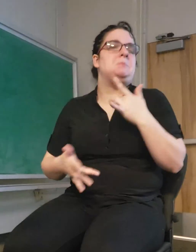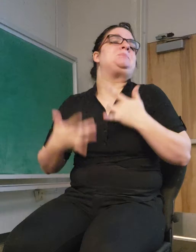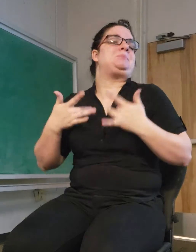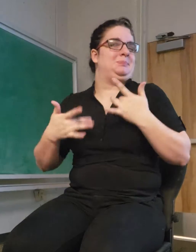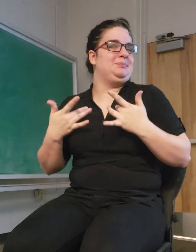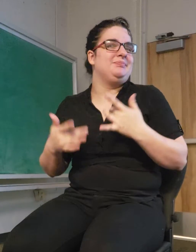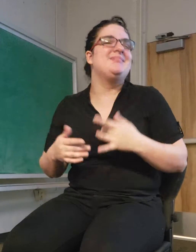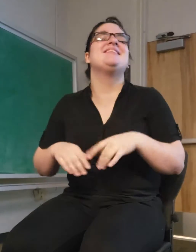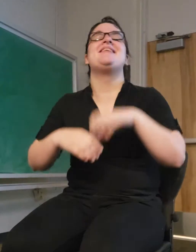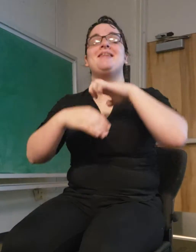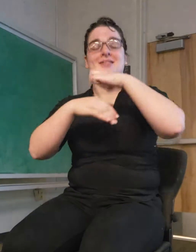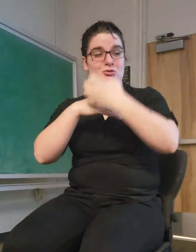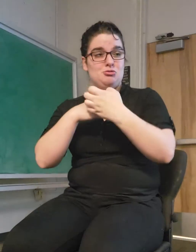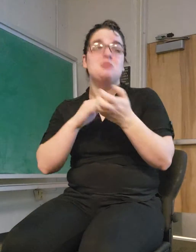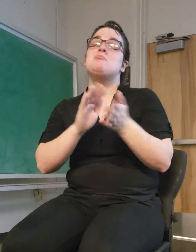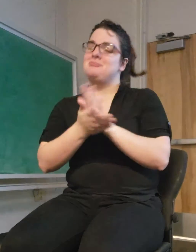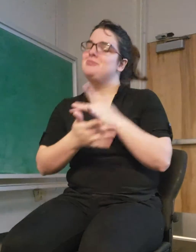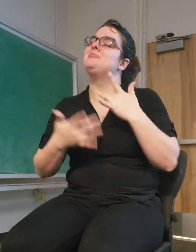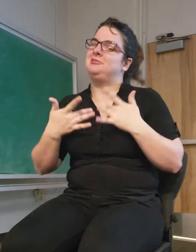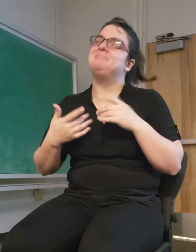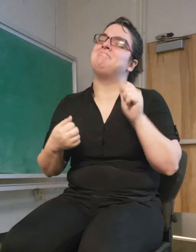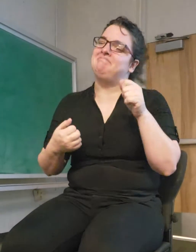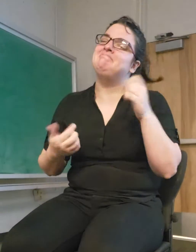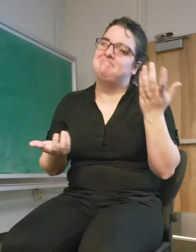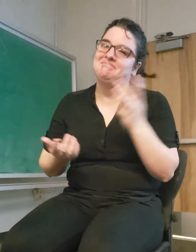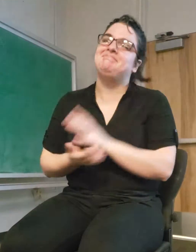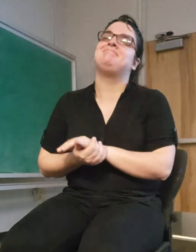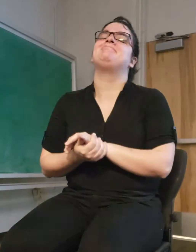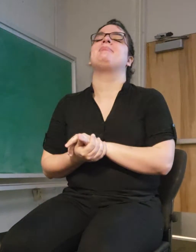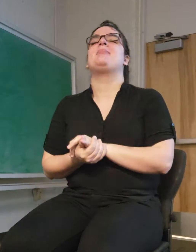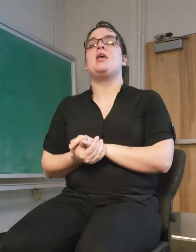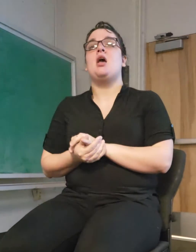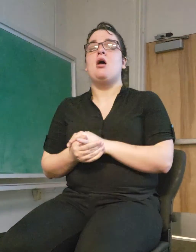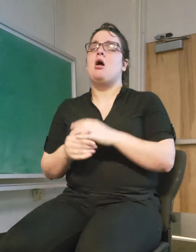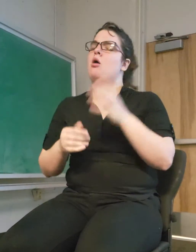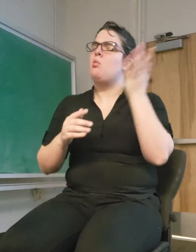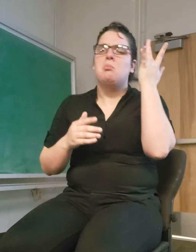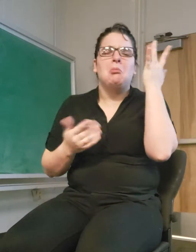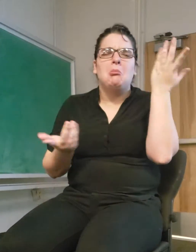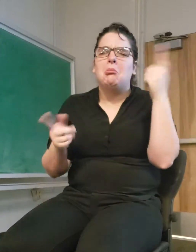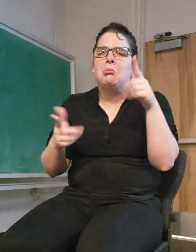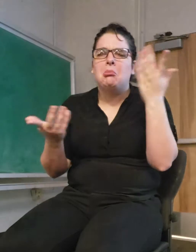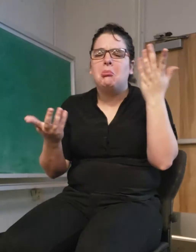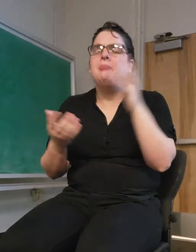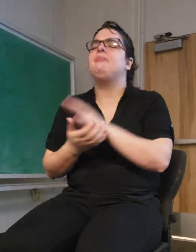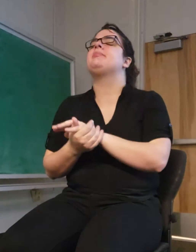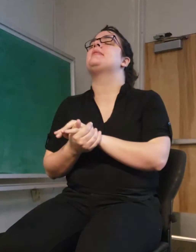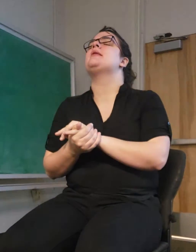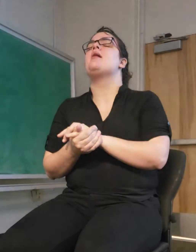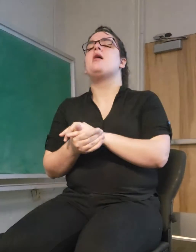excited. Now, because of the way the structure of this atom exists, the electron can only